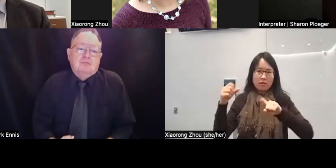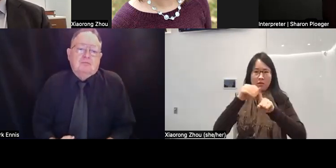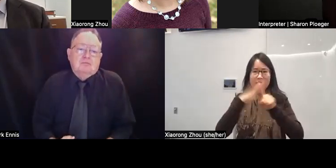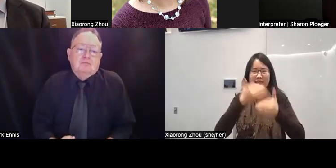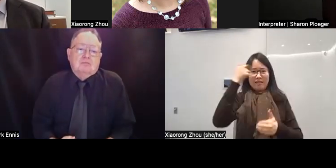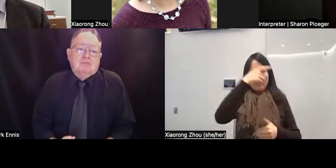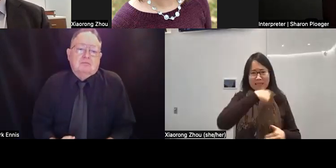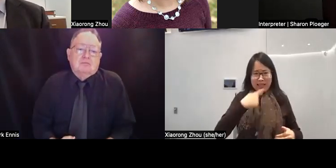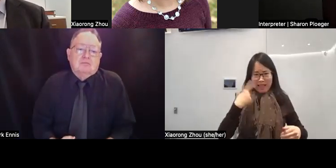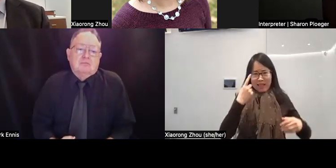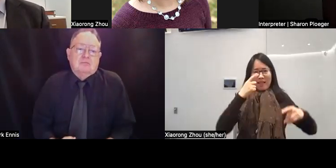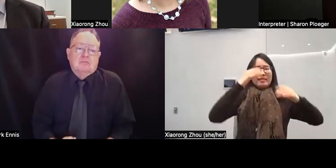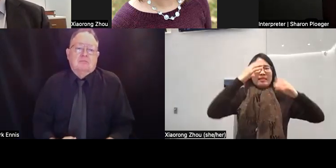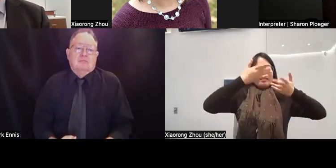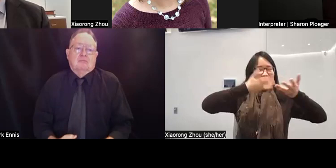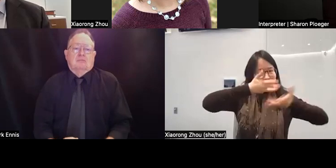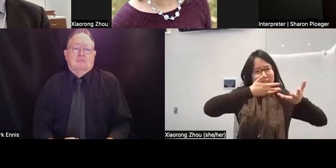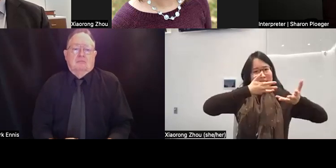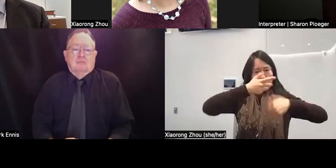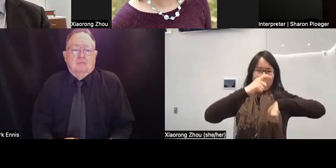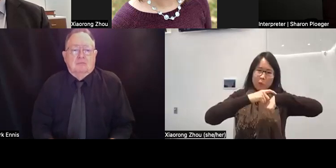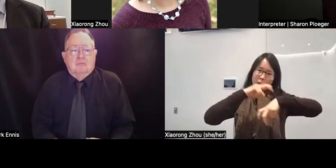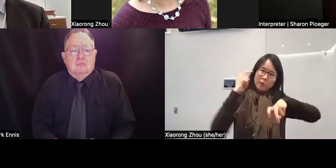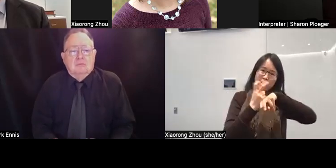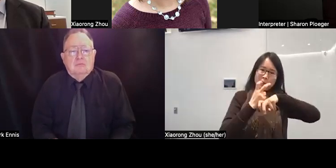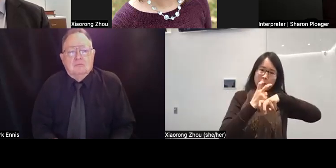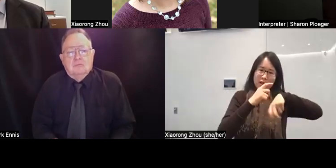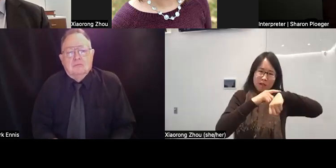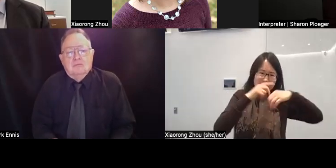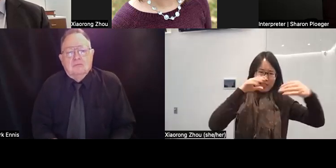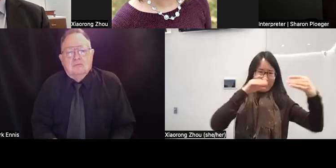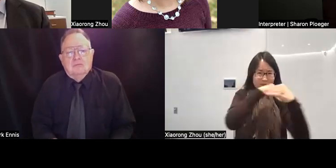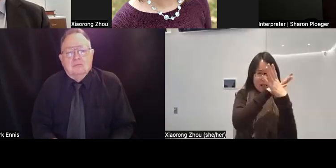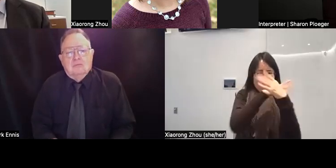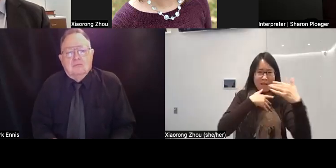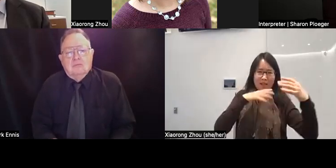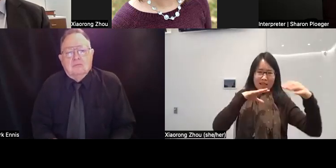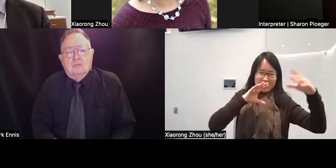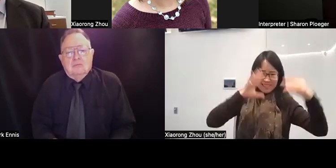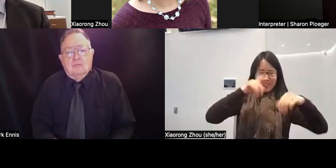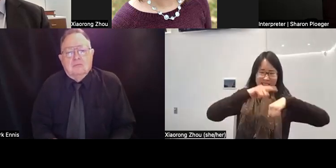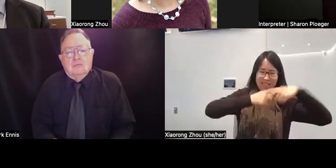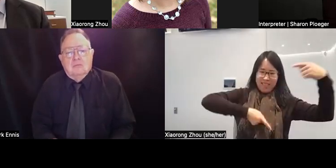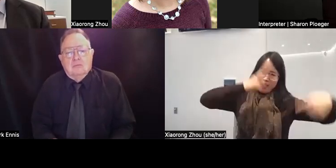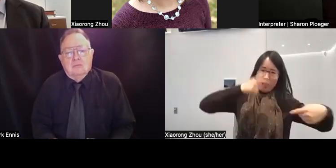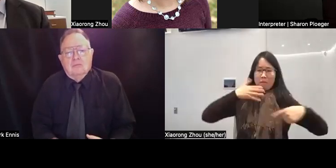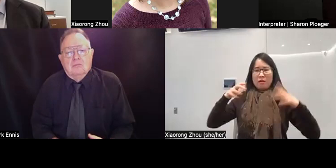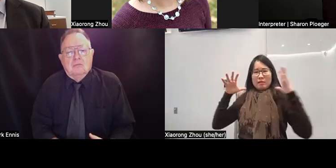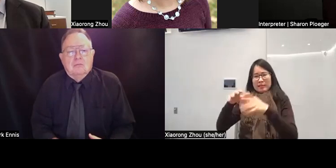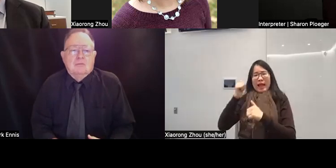the cultural identity is much easier in the United States. In China, it is difficult. It's still